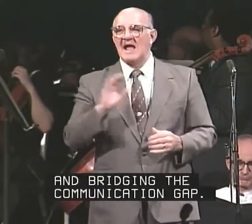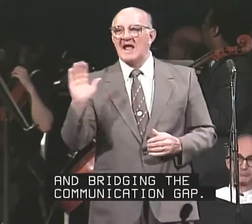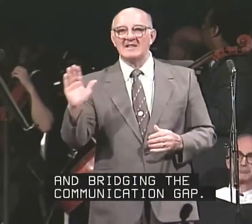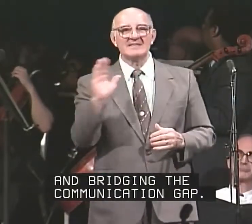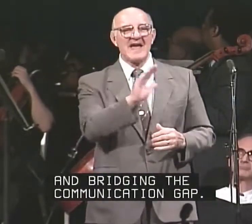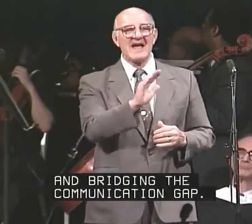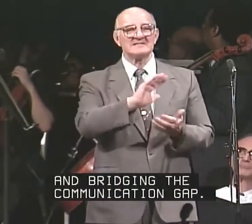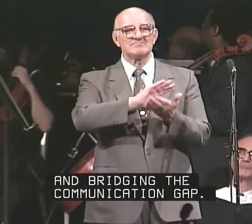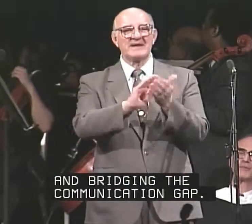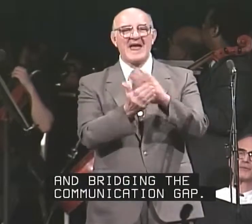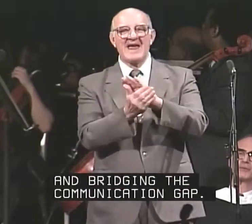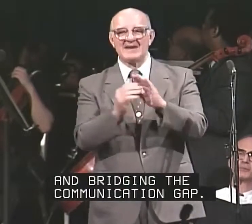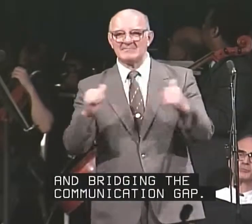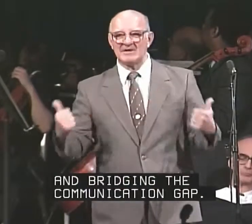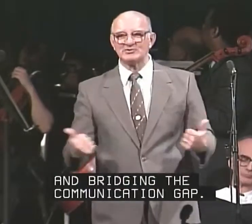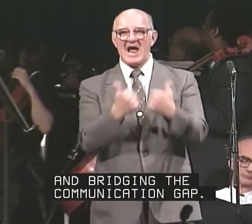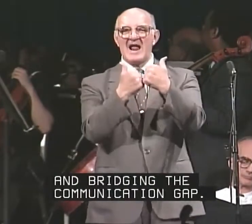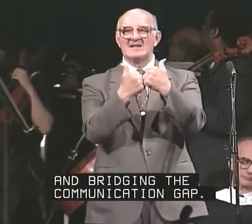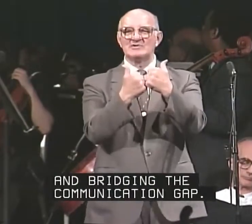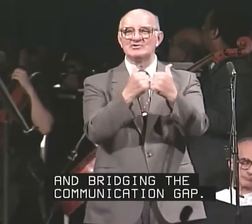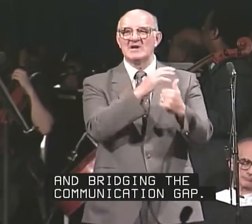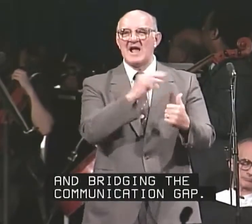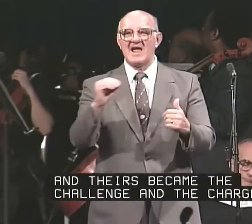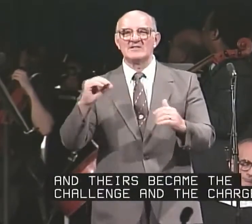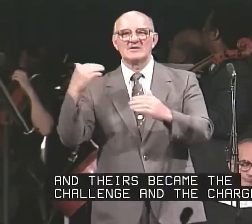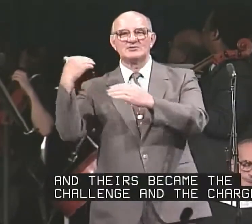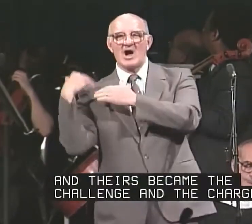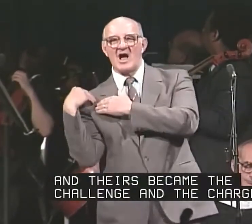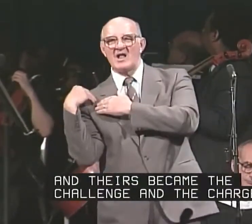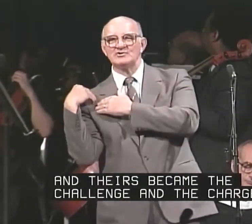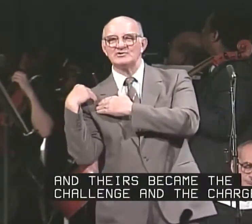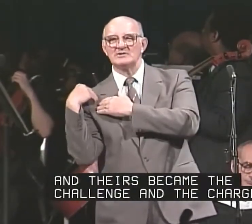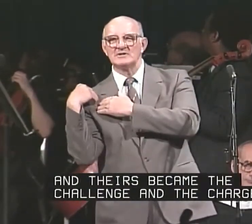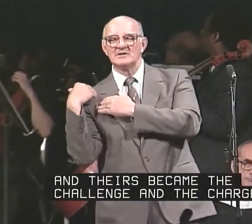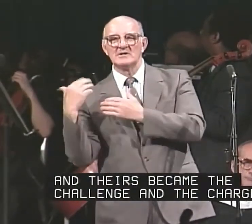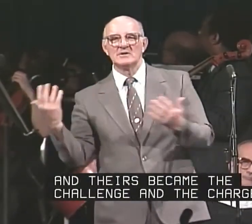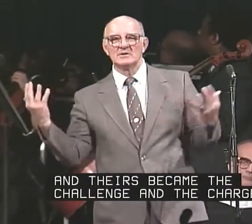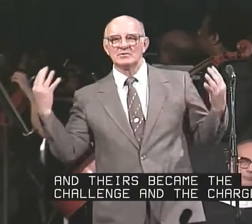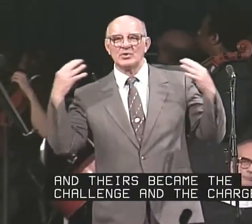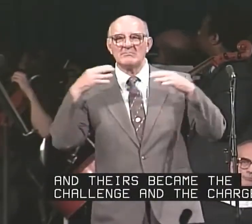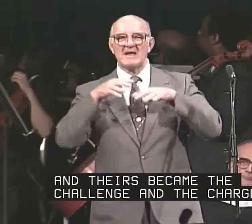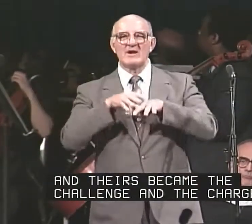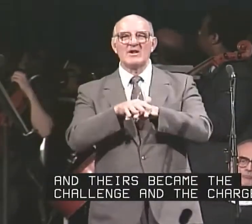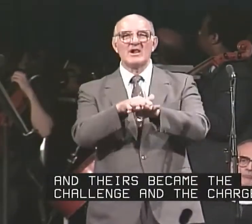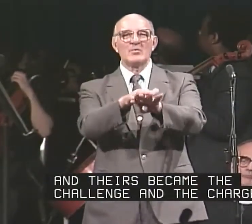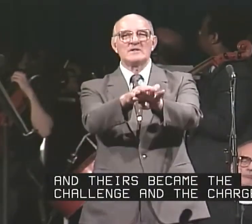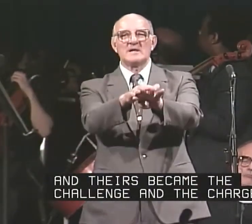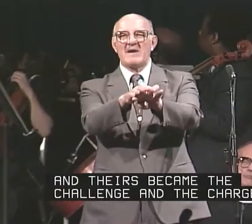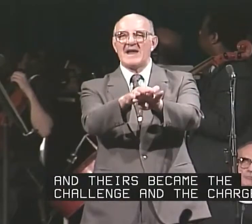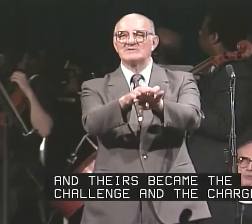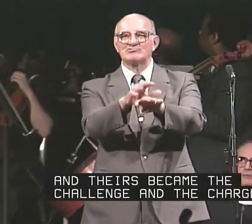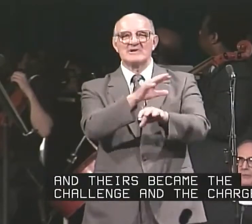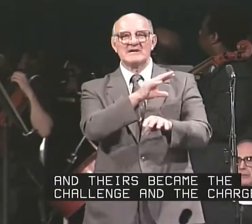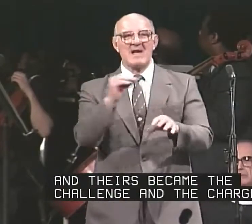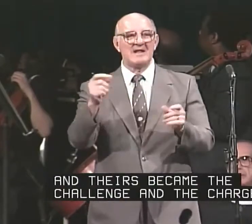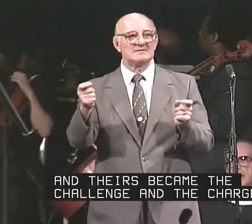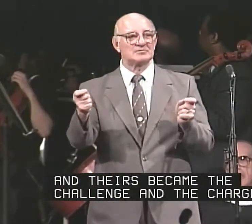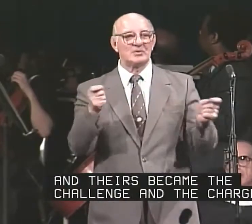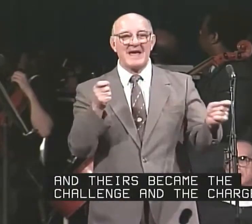And thus became the challenge and the charge to mingle with the mainstream and to